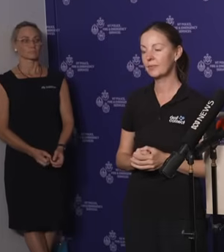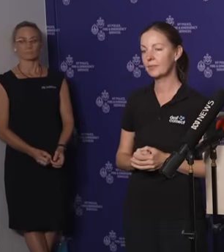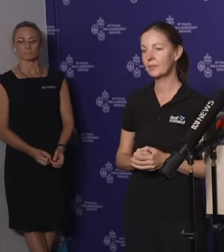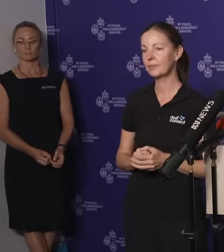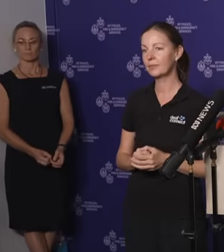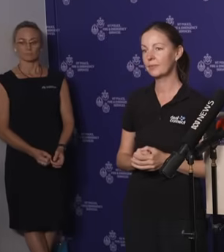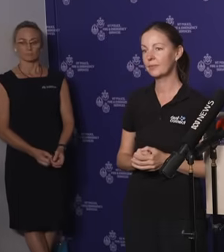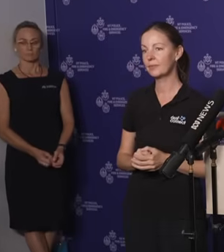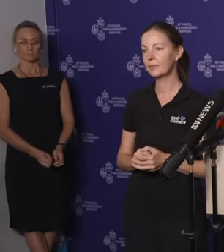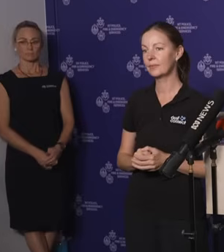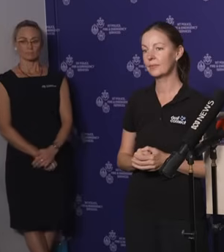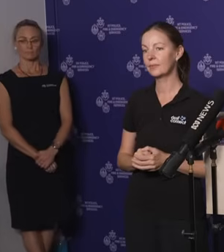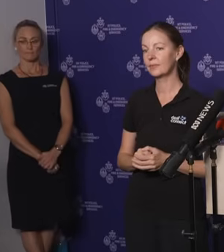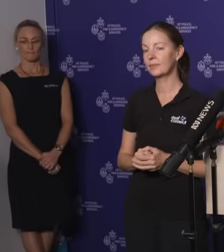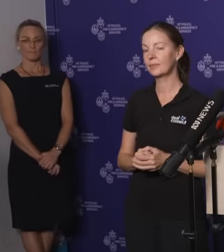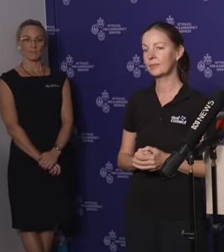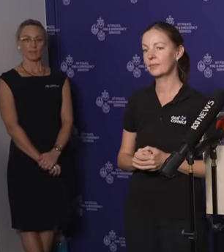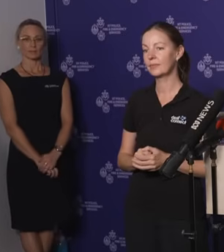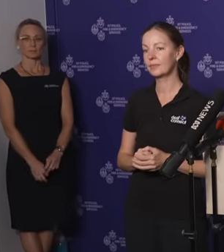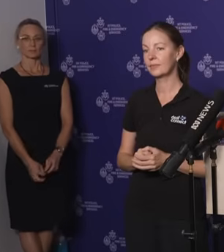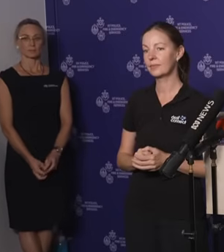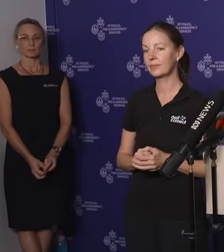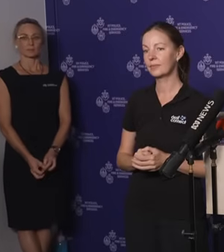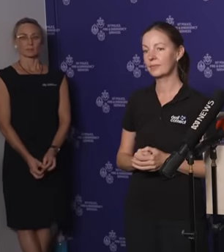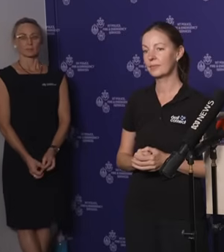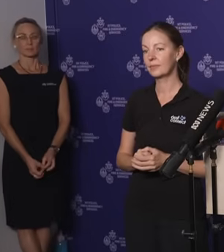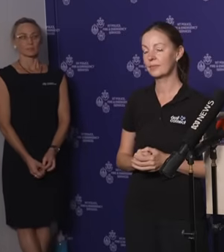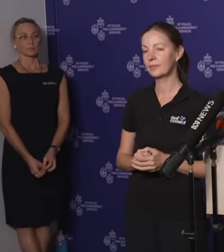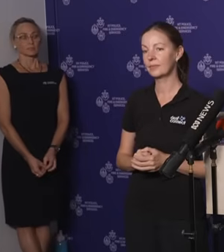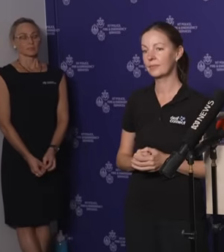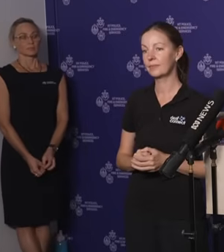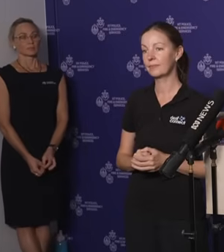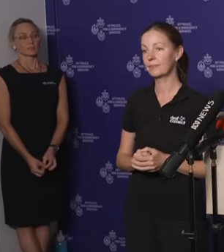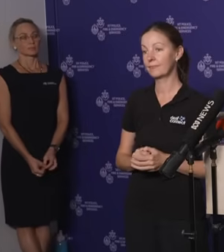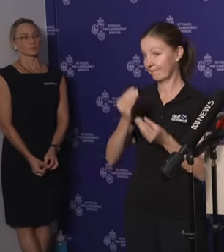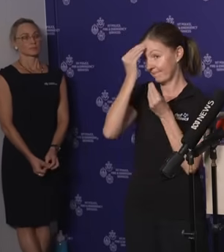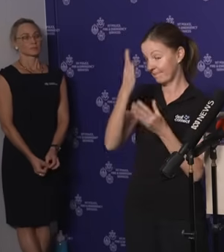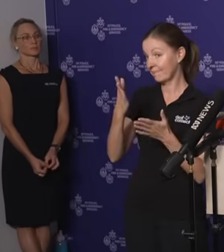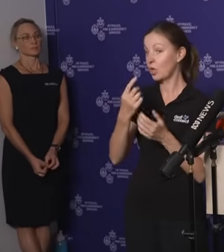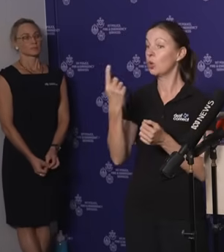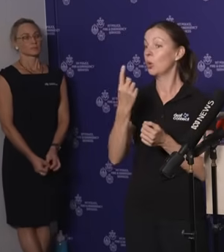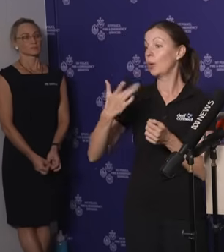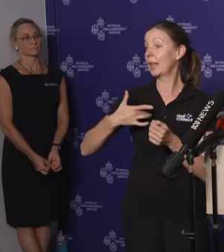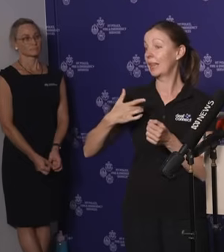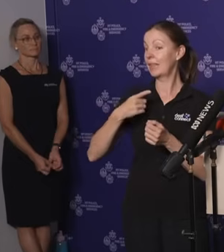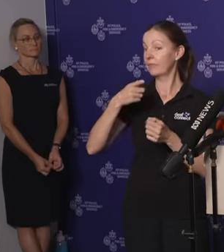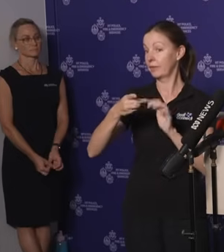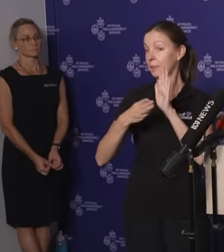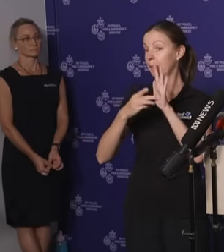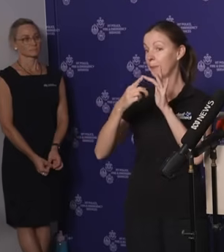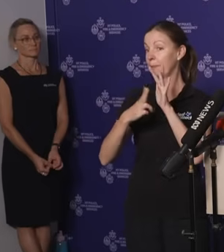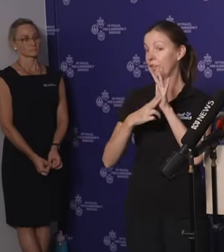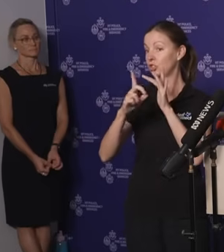shelter. For another I can tell you that Minjalang residents have been through this